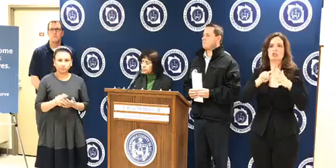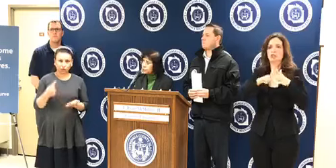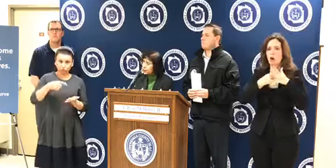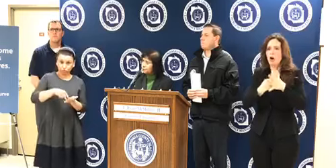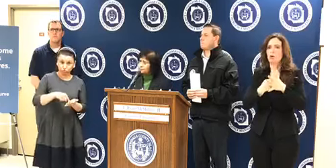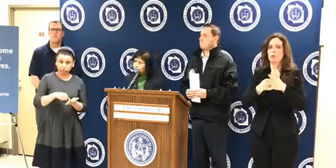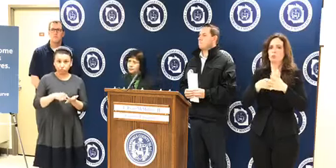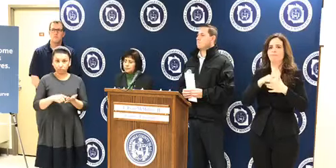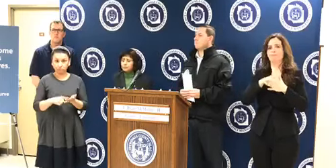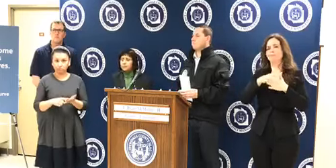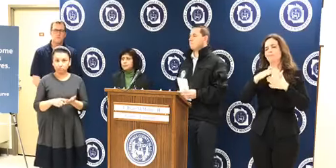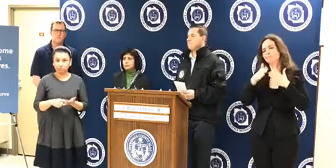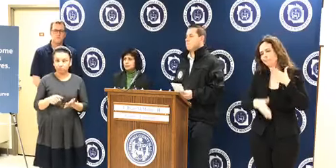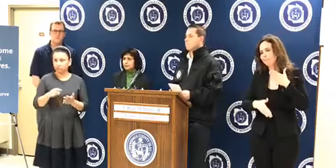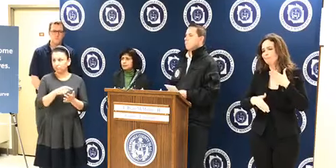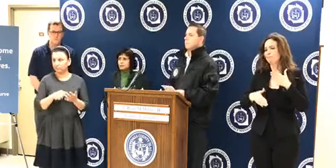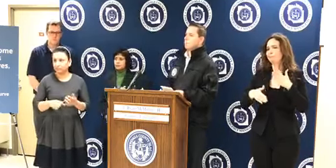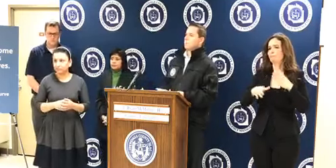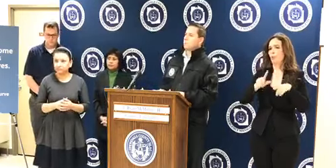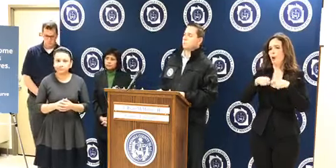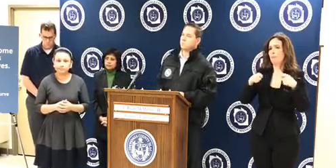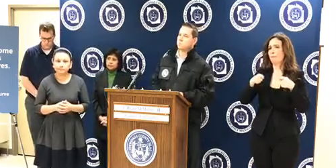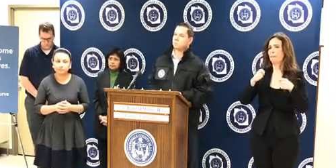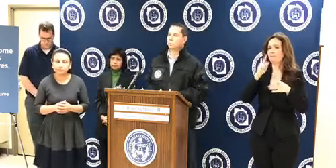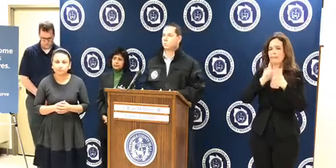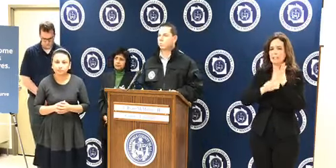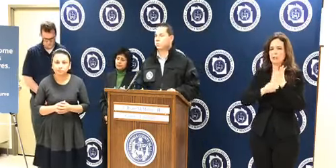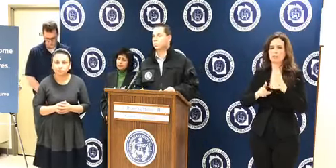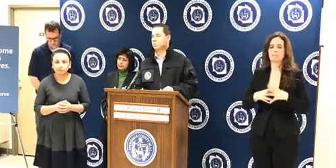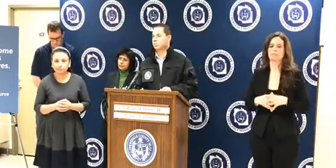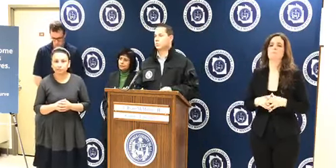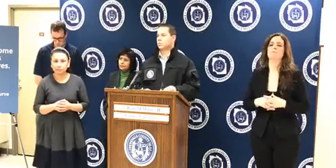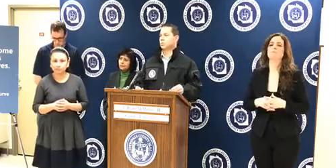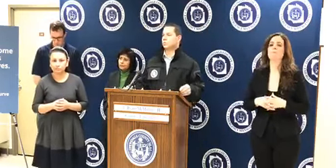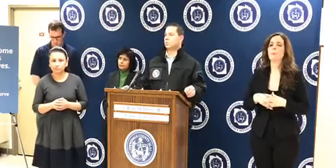investigation. Okay. Brian, in regards to the homeless population, how are you helping